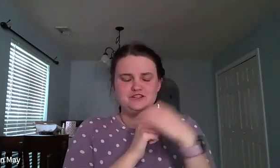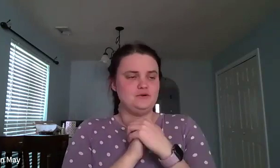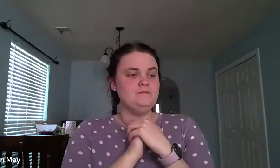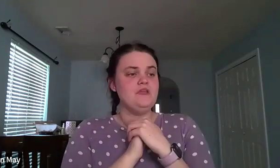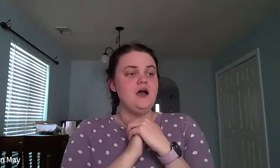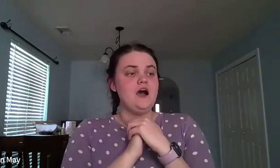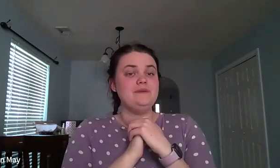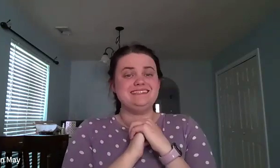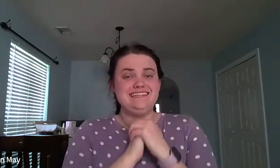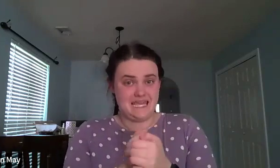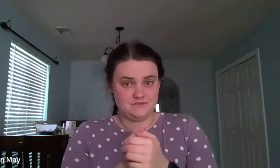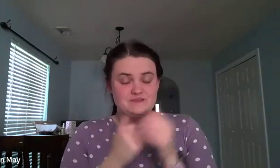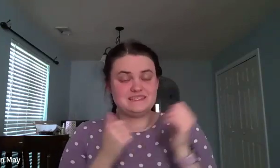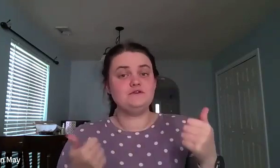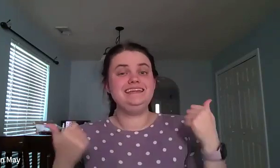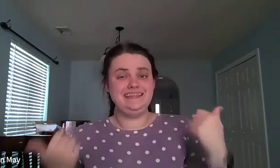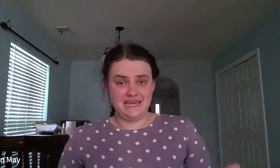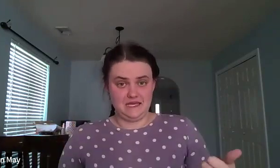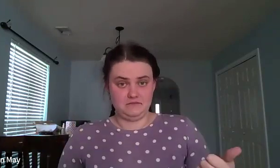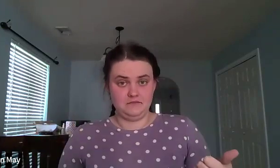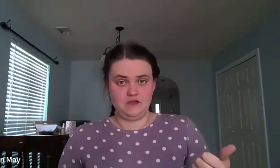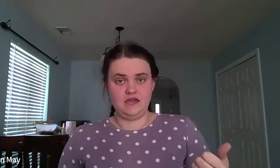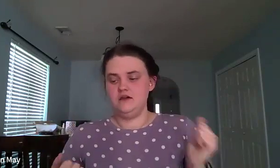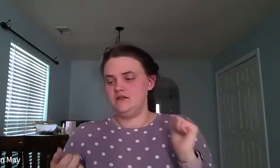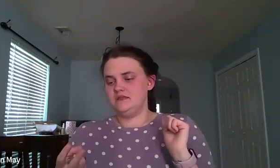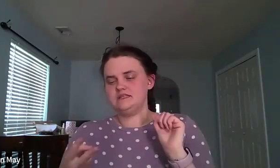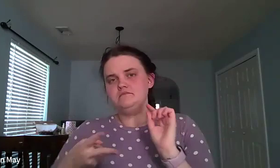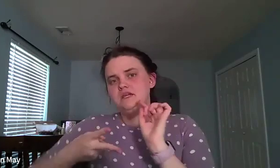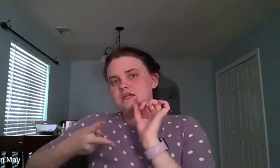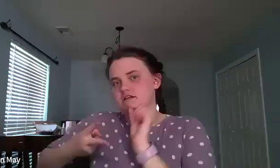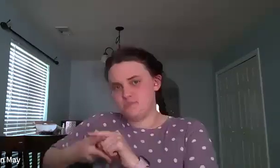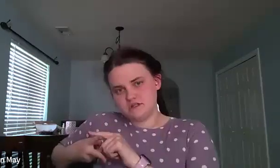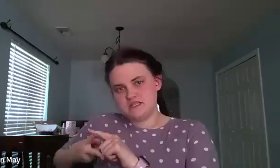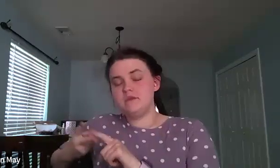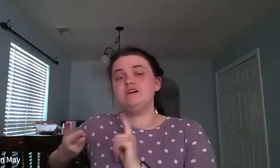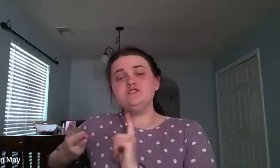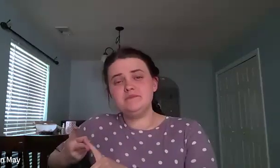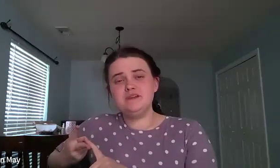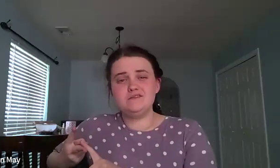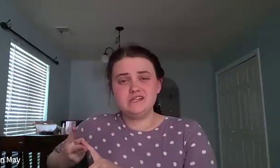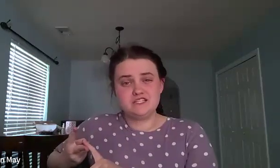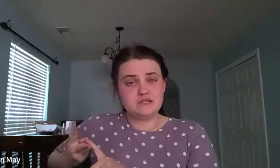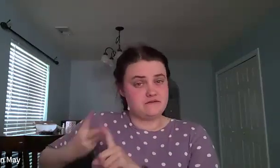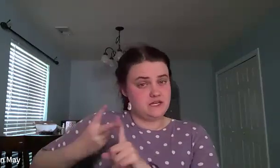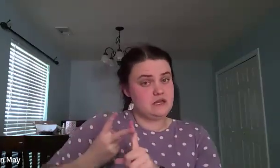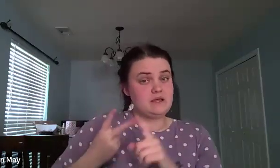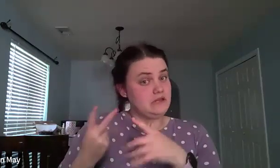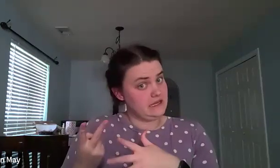door, is game. So the sign for a game, okay? This can mean a sports game. It also can be kind of related to like a video game, like playing a